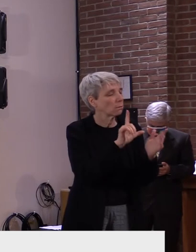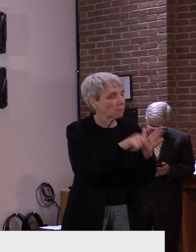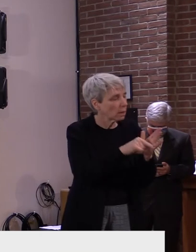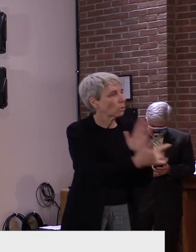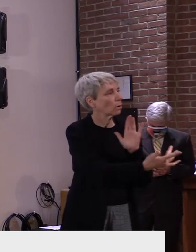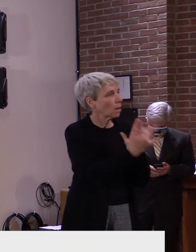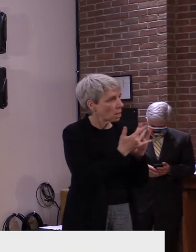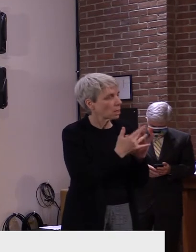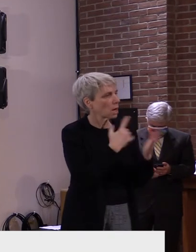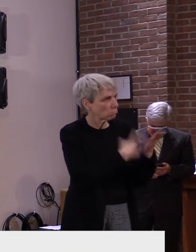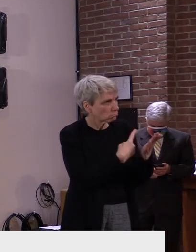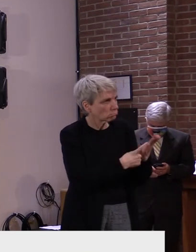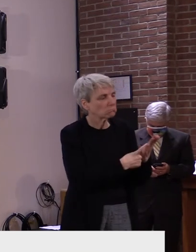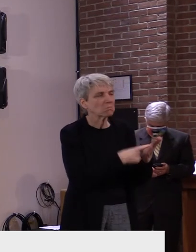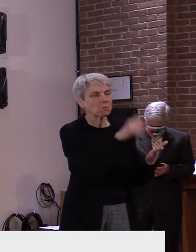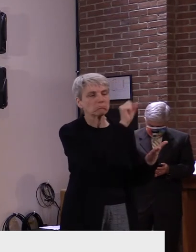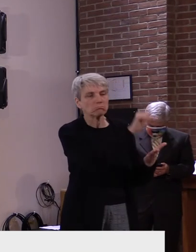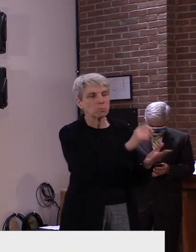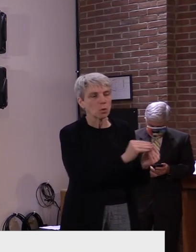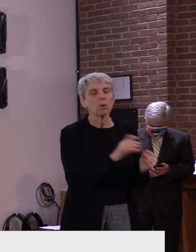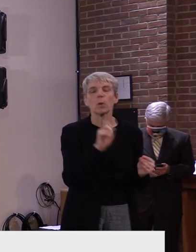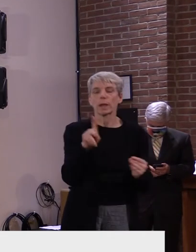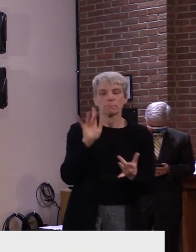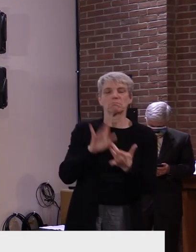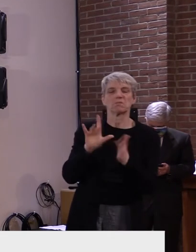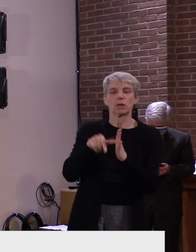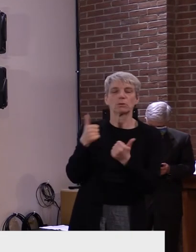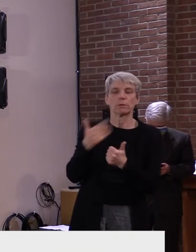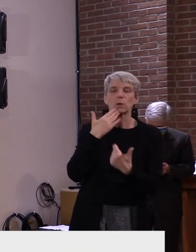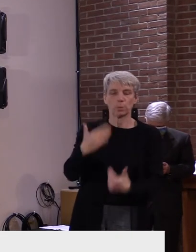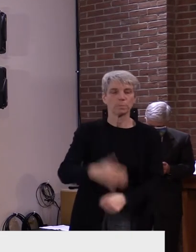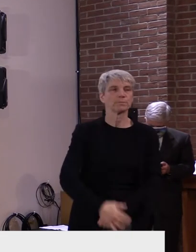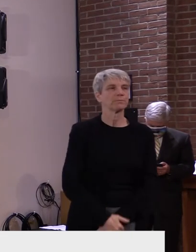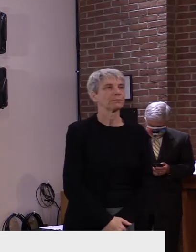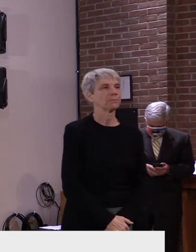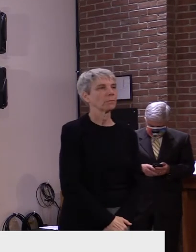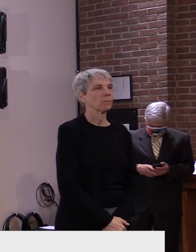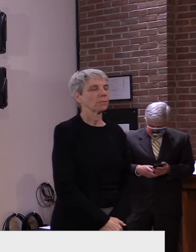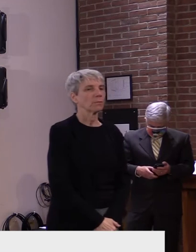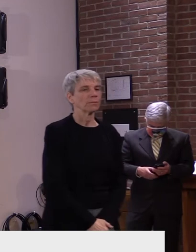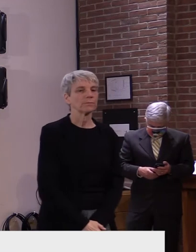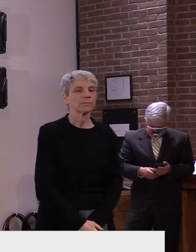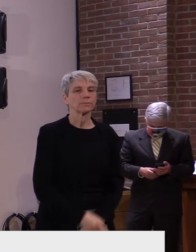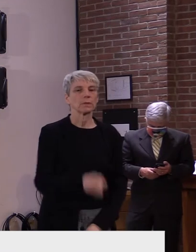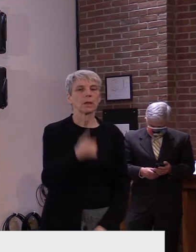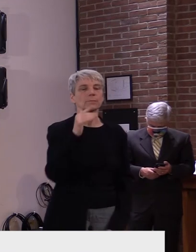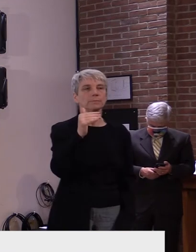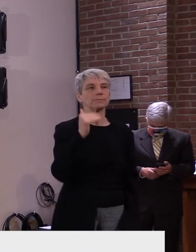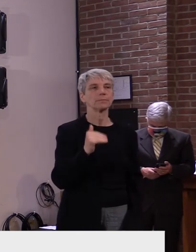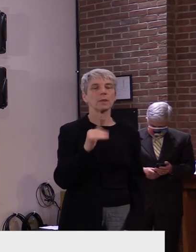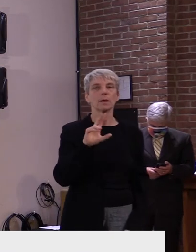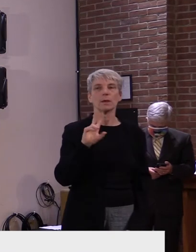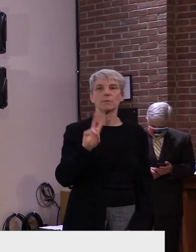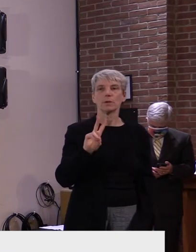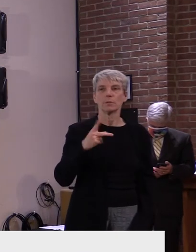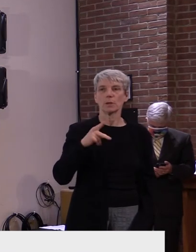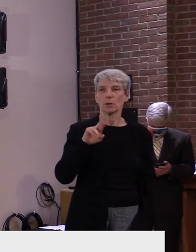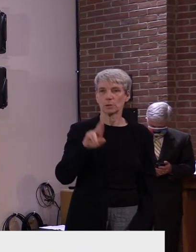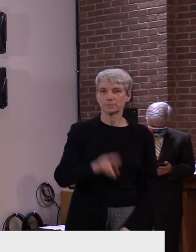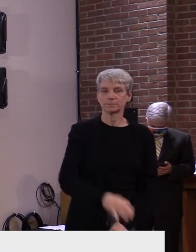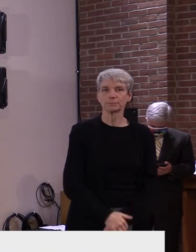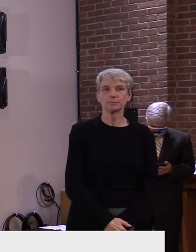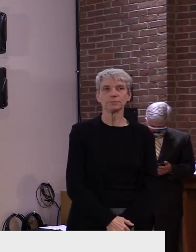mike okay i'll be in touch thank you very much peter vpr